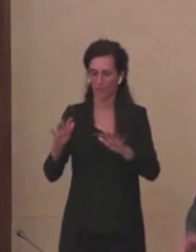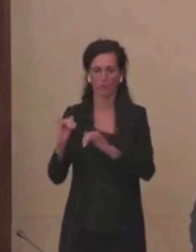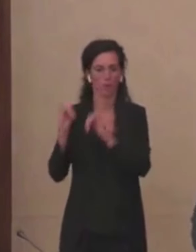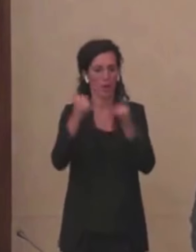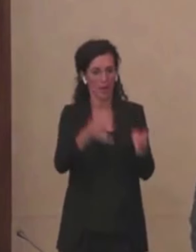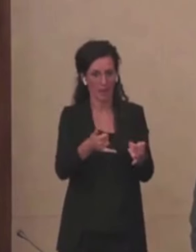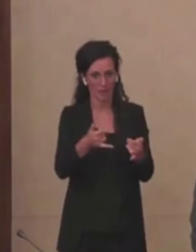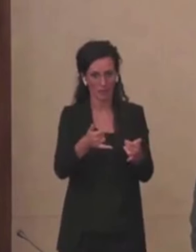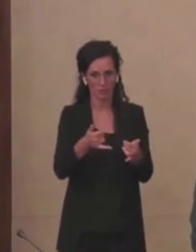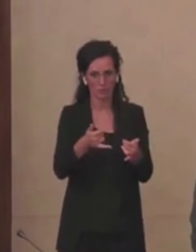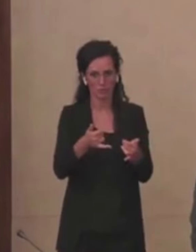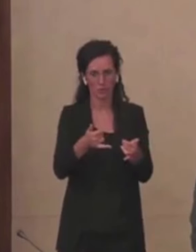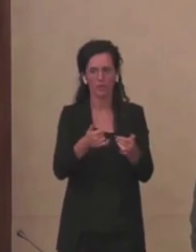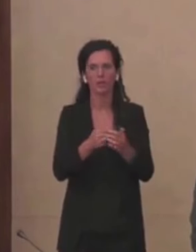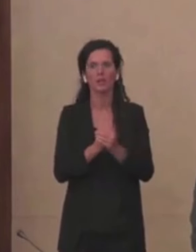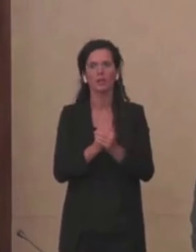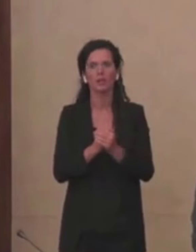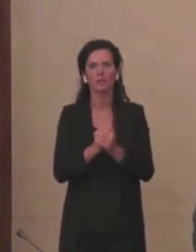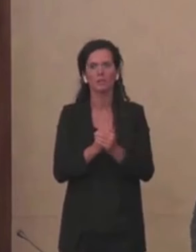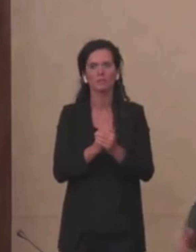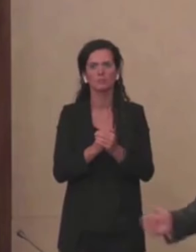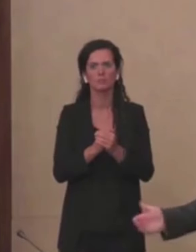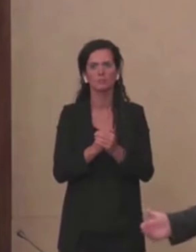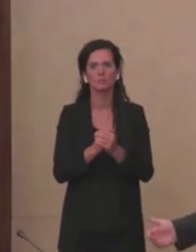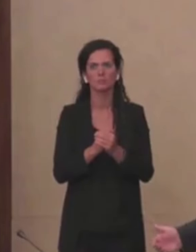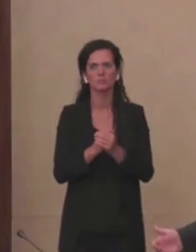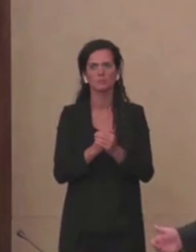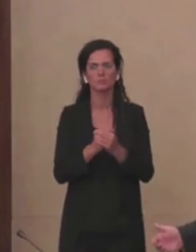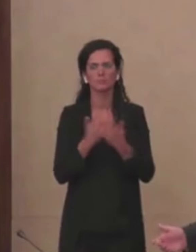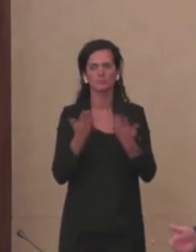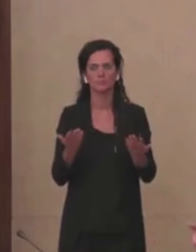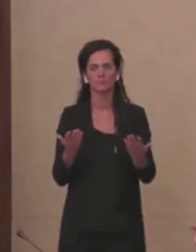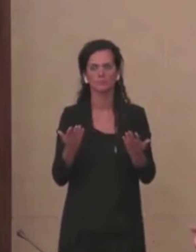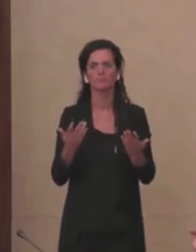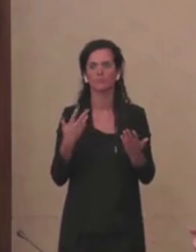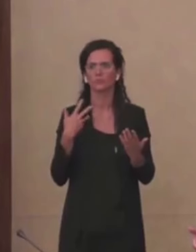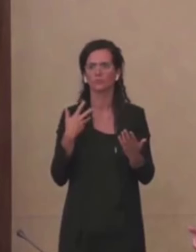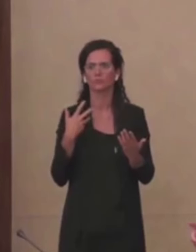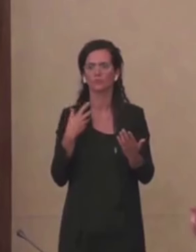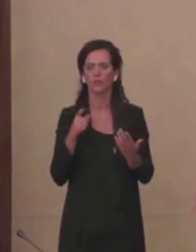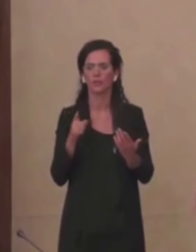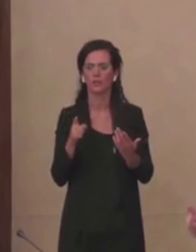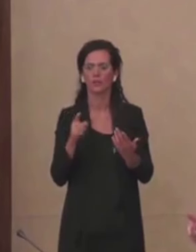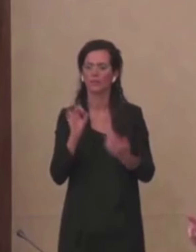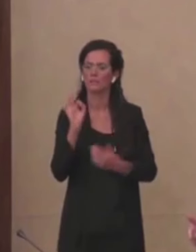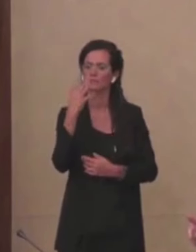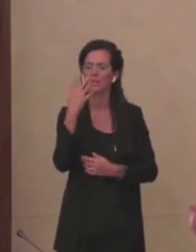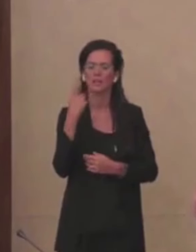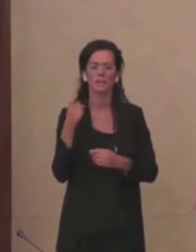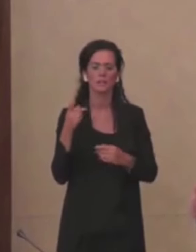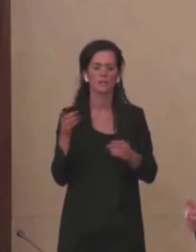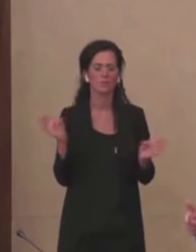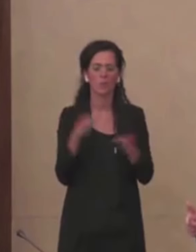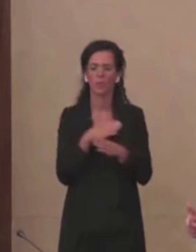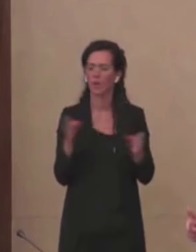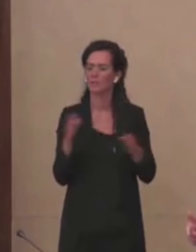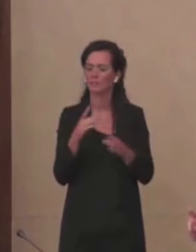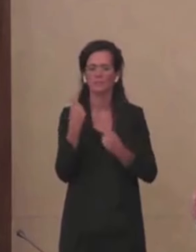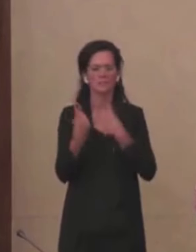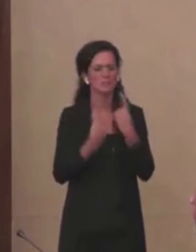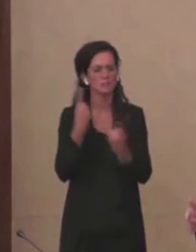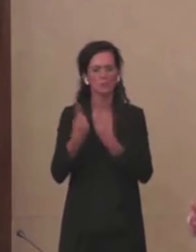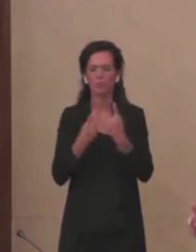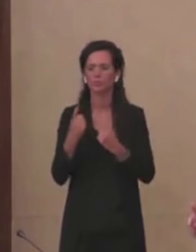are very, very sick. So I agree with Dr. Corey, who said, we undertreat,